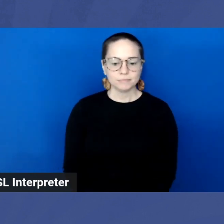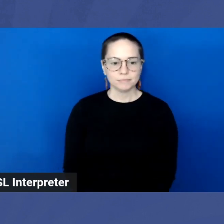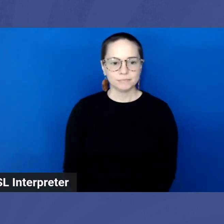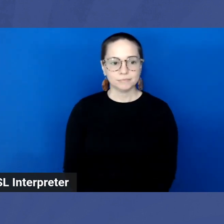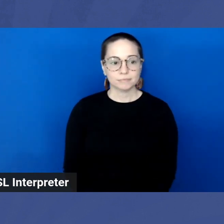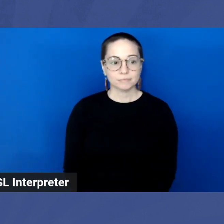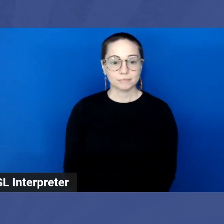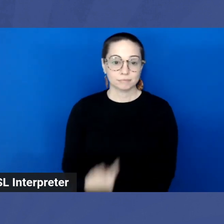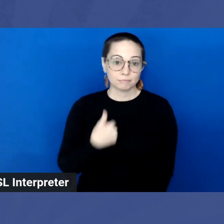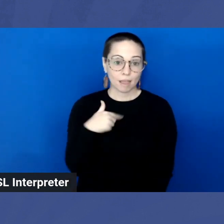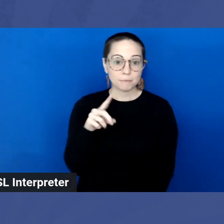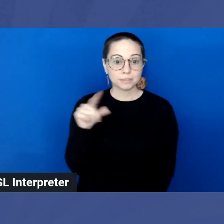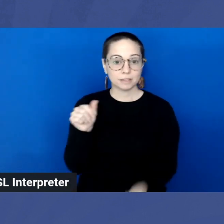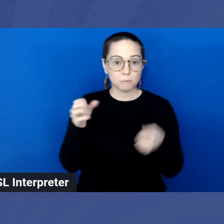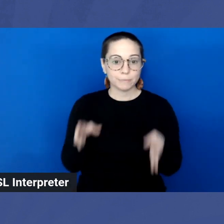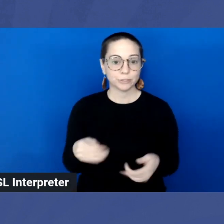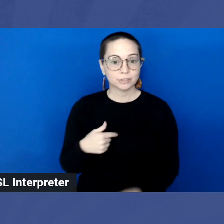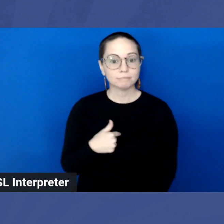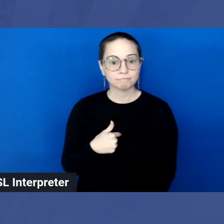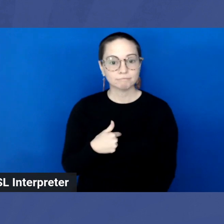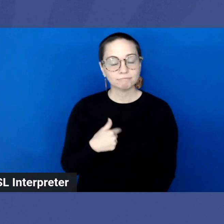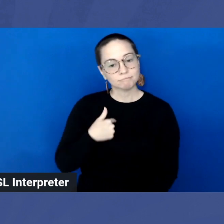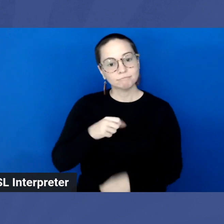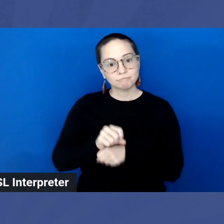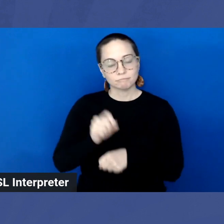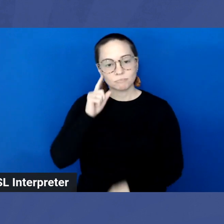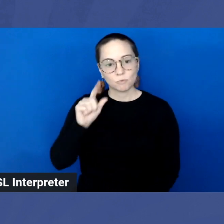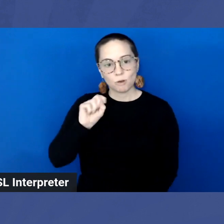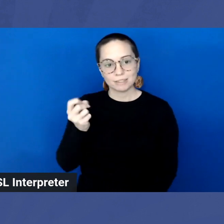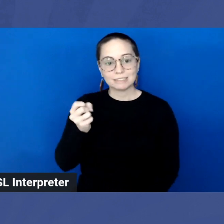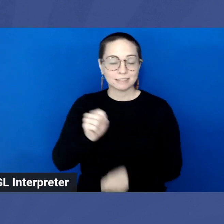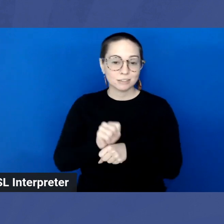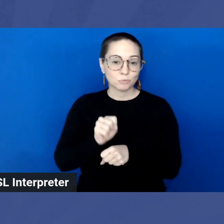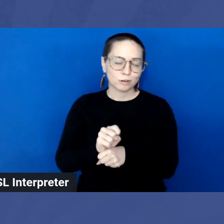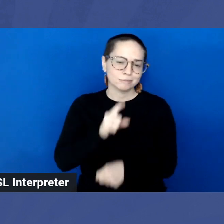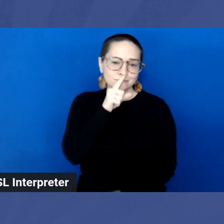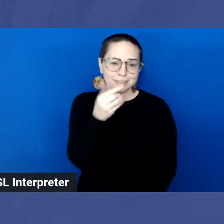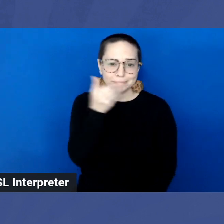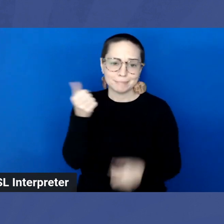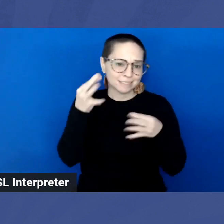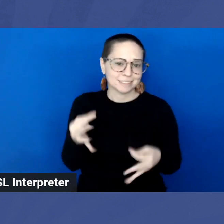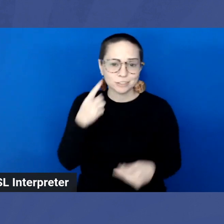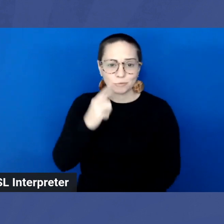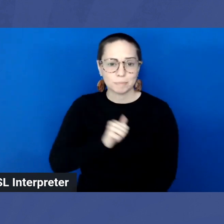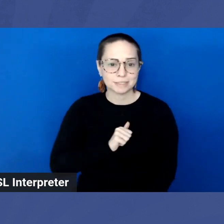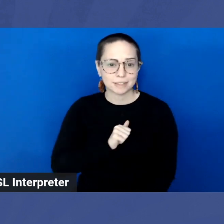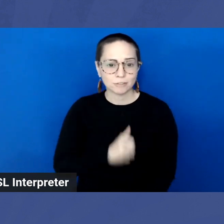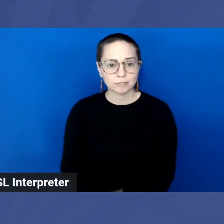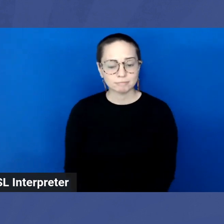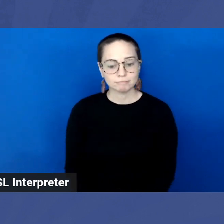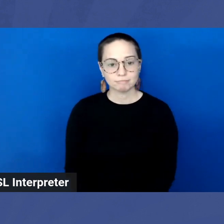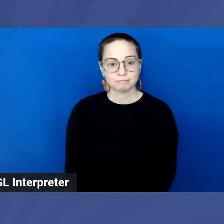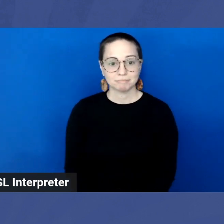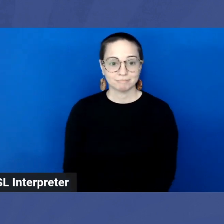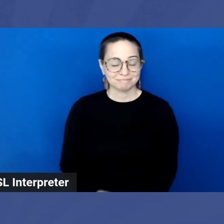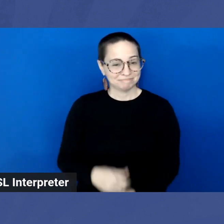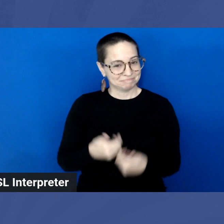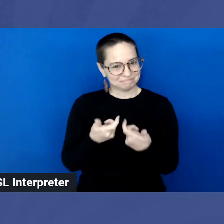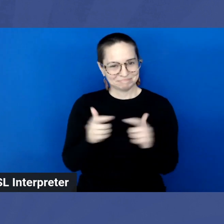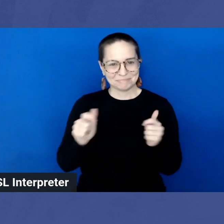As a disabled person, working in the sex trade has been the best decision for me. A strong sense of